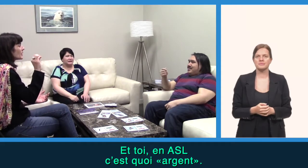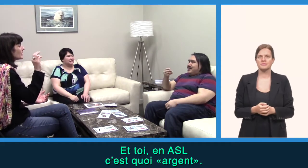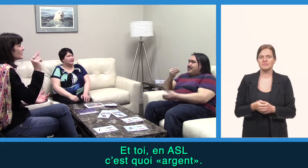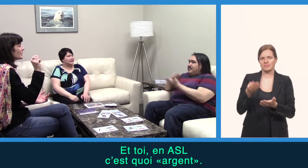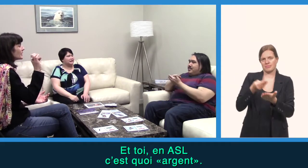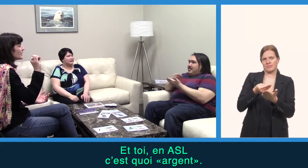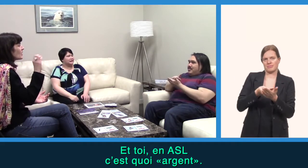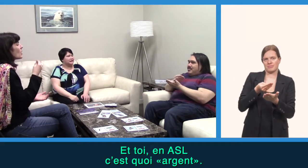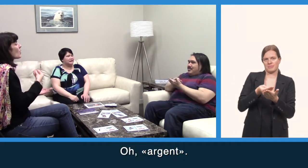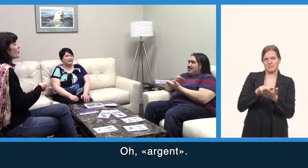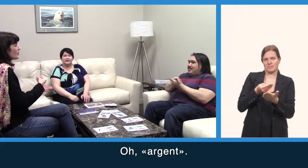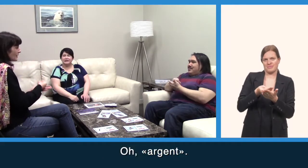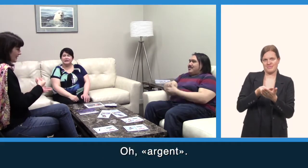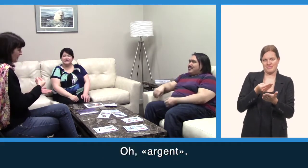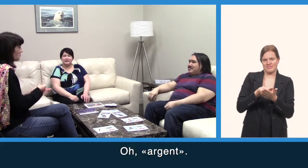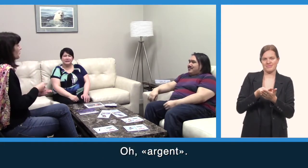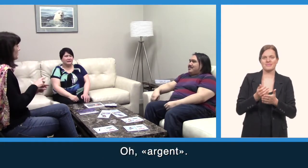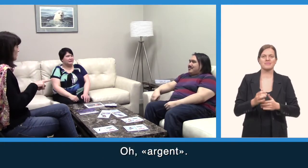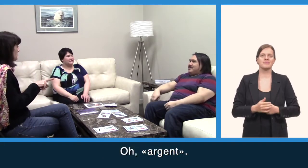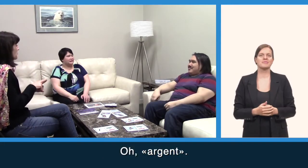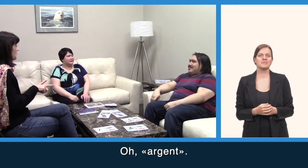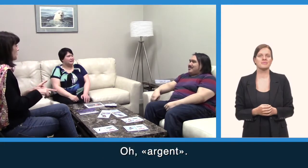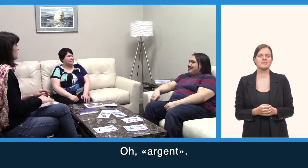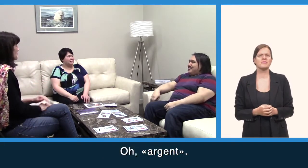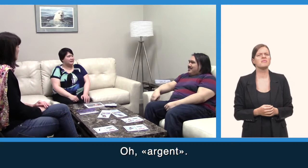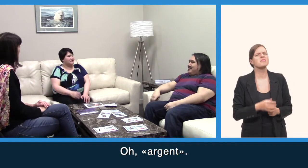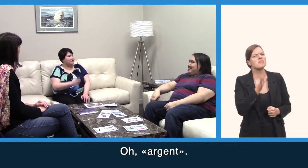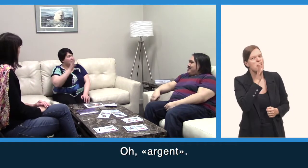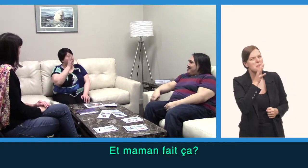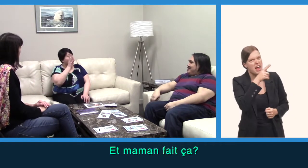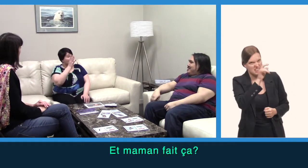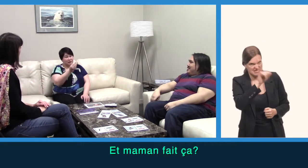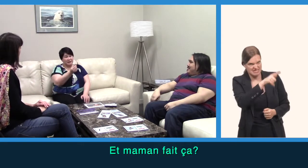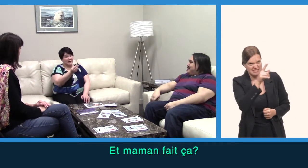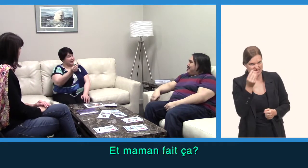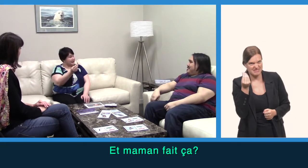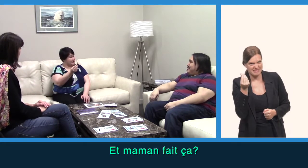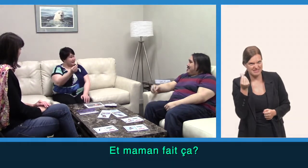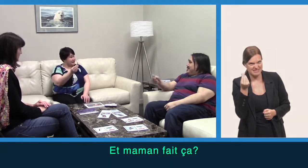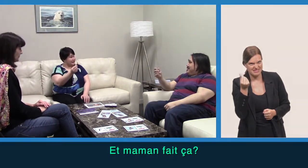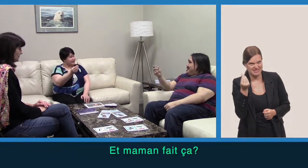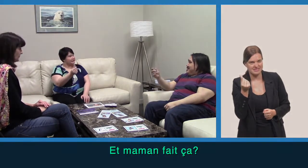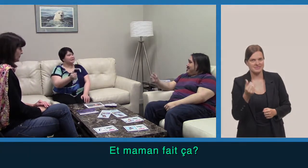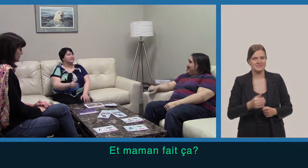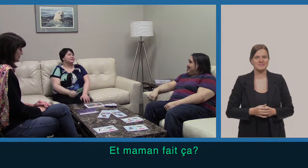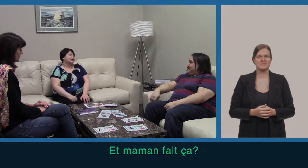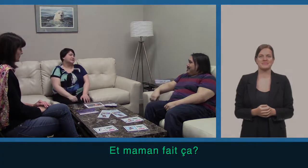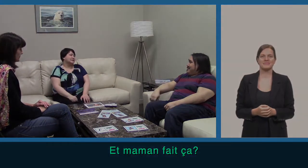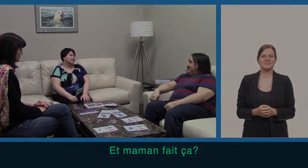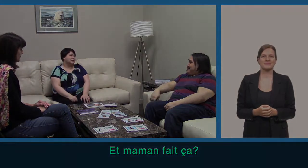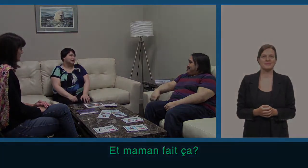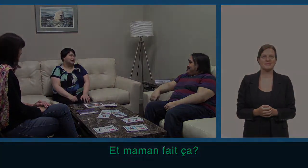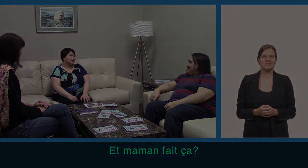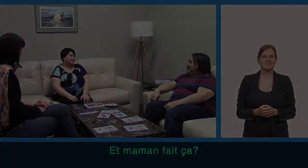what's money? Oh, money. Different. So mom goes like this.